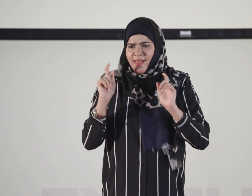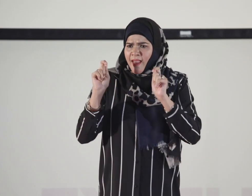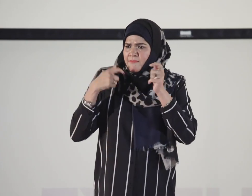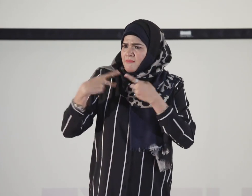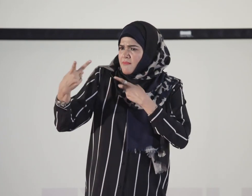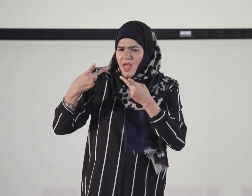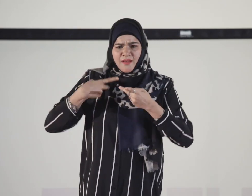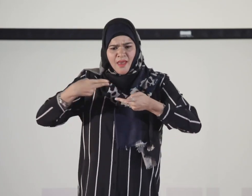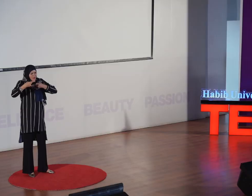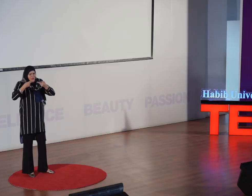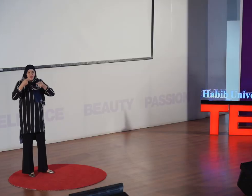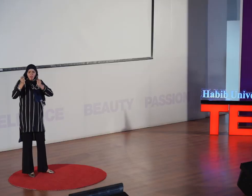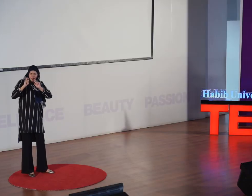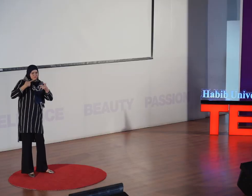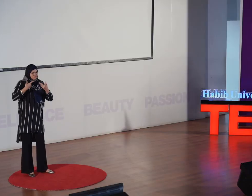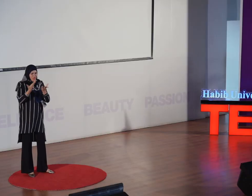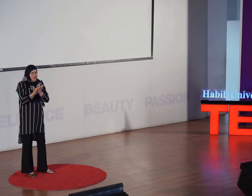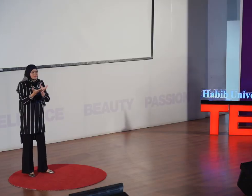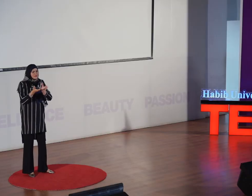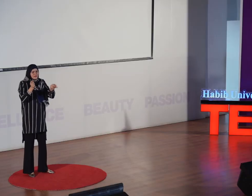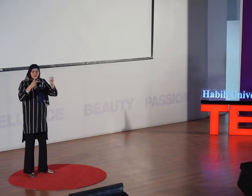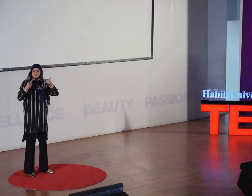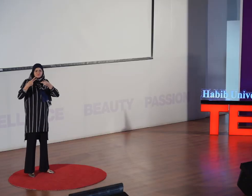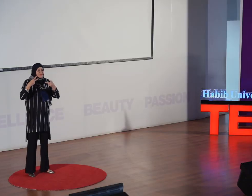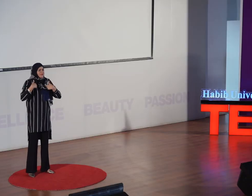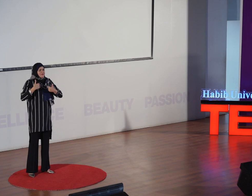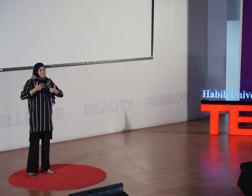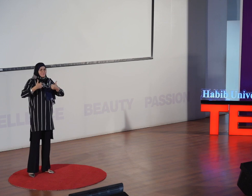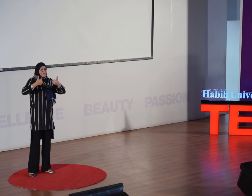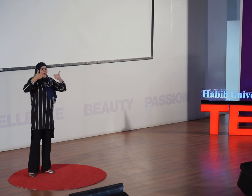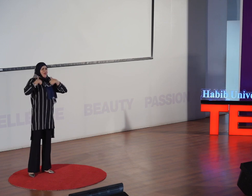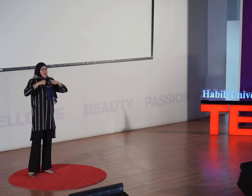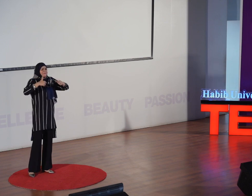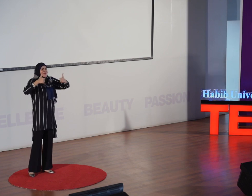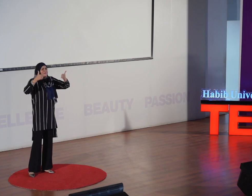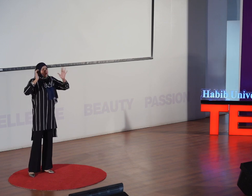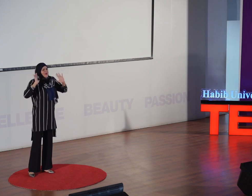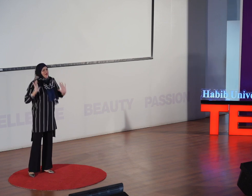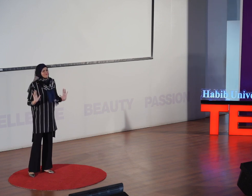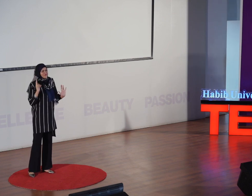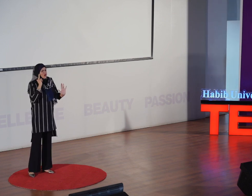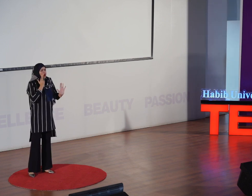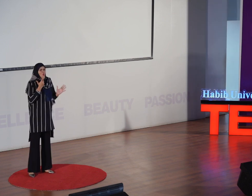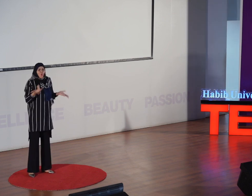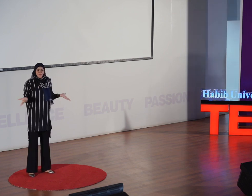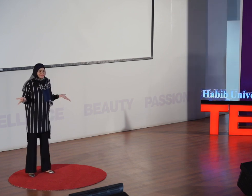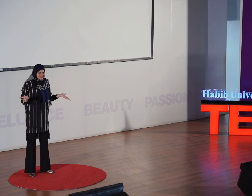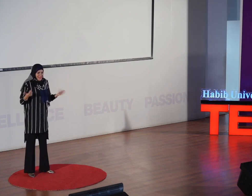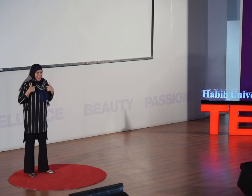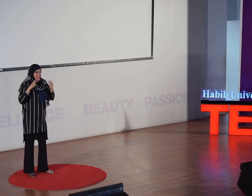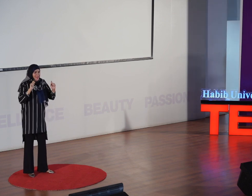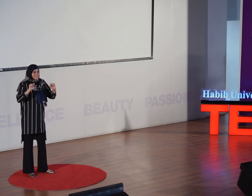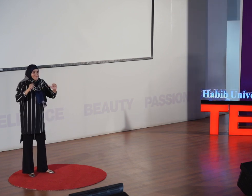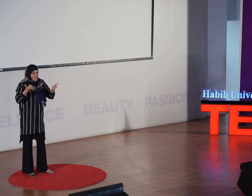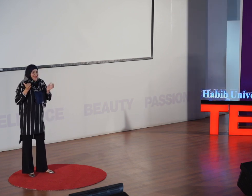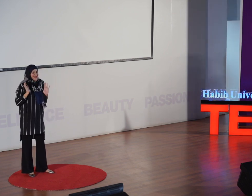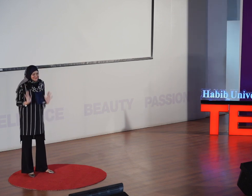say, if they can do it, so can I. I am equally skilled, which is why I was able to receive the